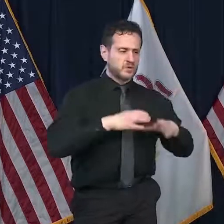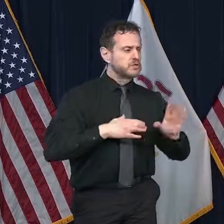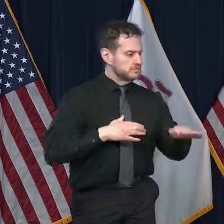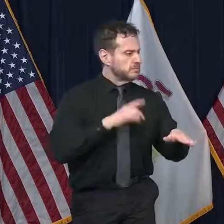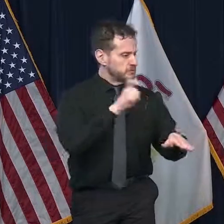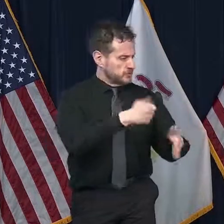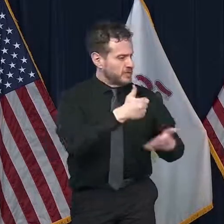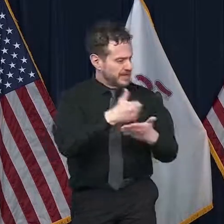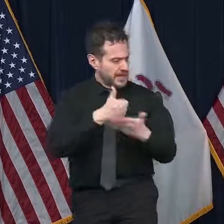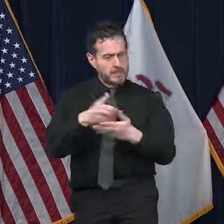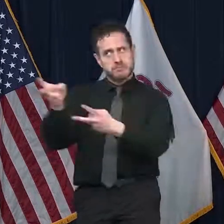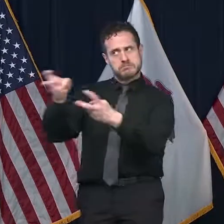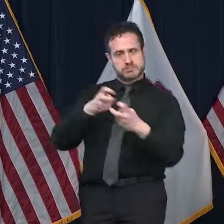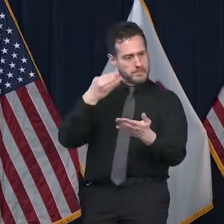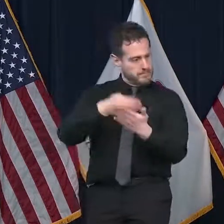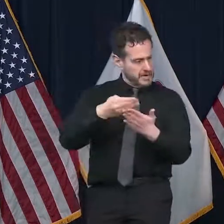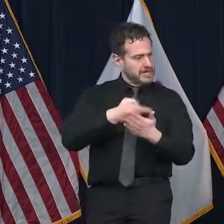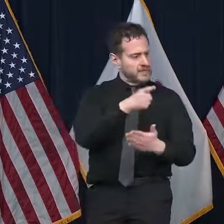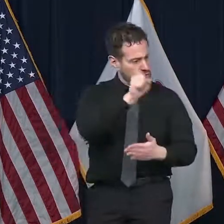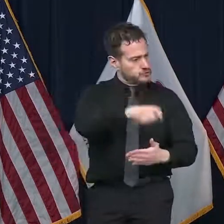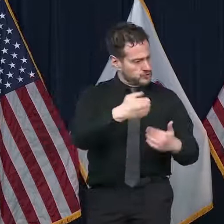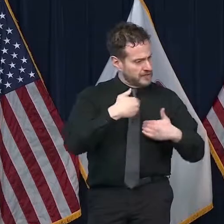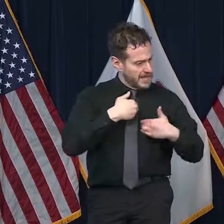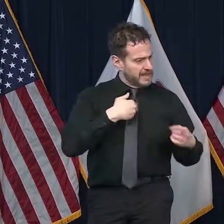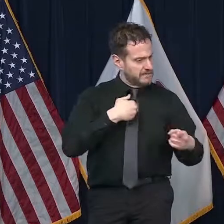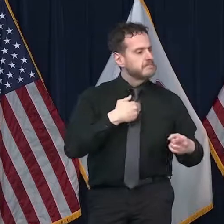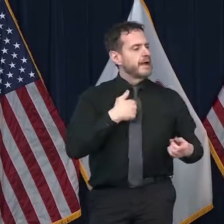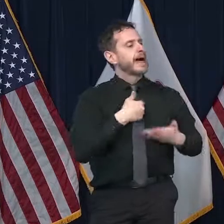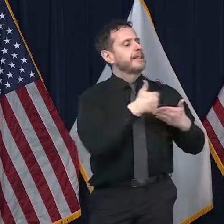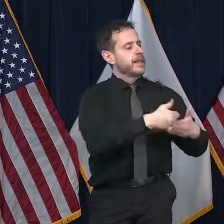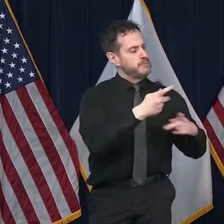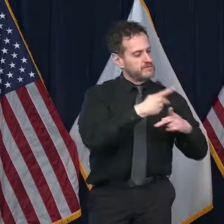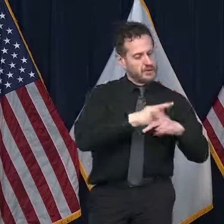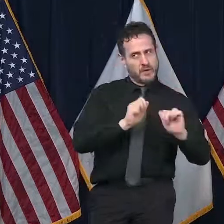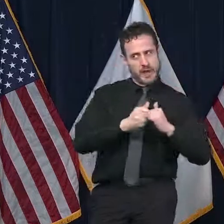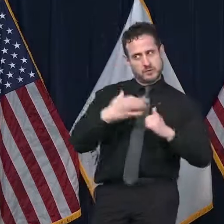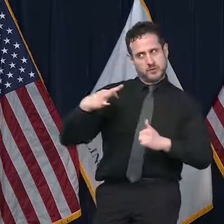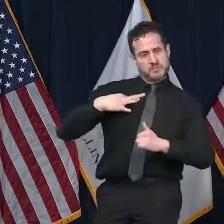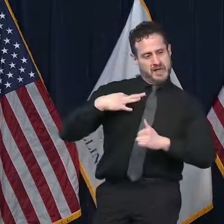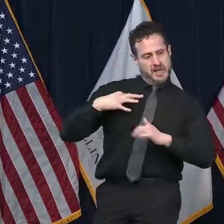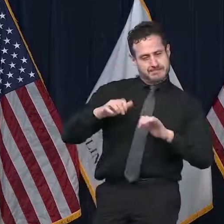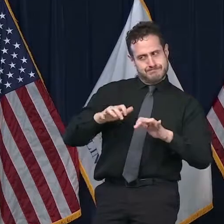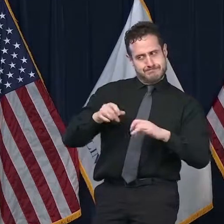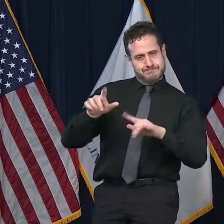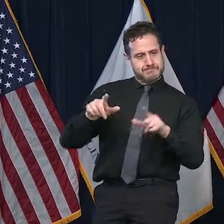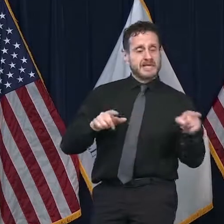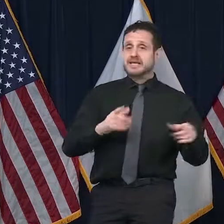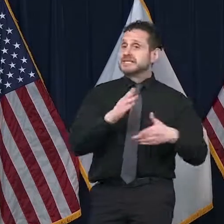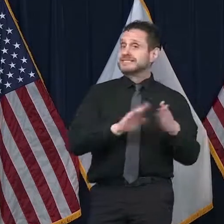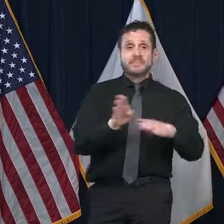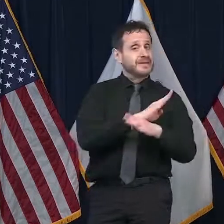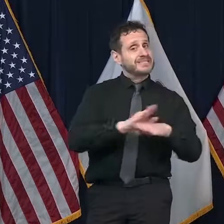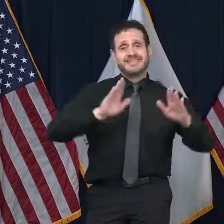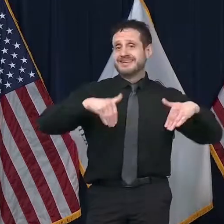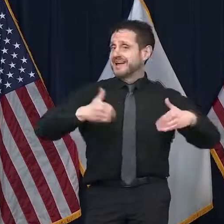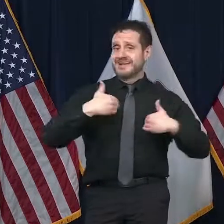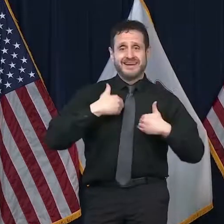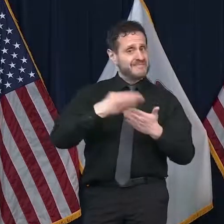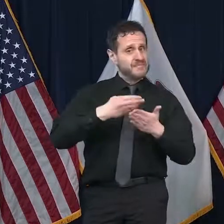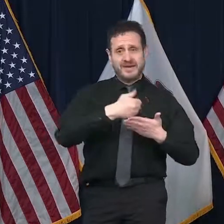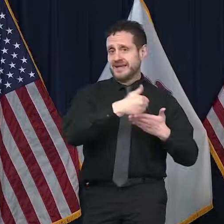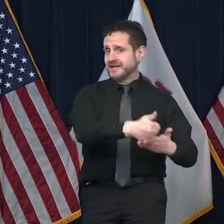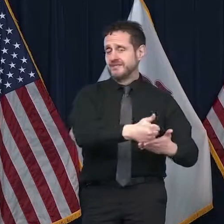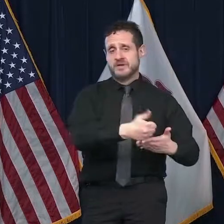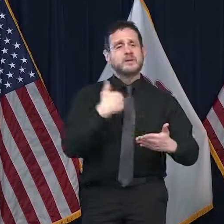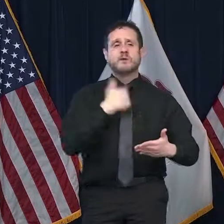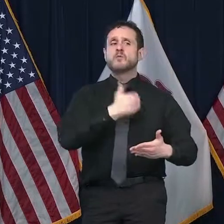the dollars they deserve, with a special focus on businesses who haven't received aid from the state, because we know the